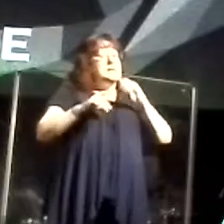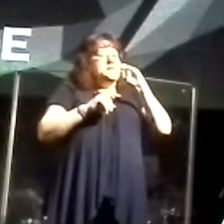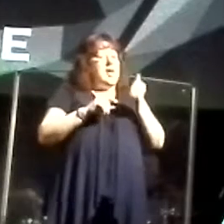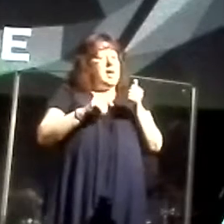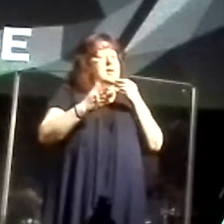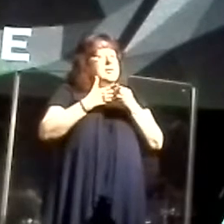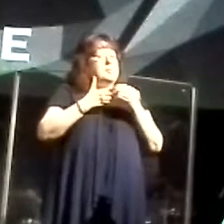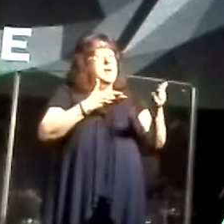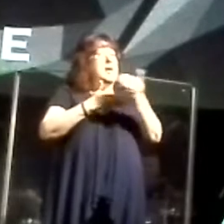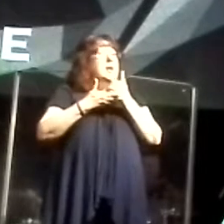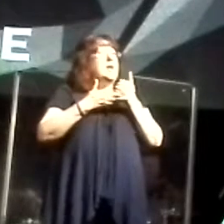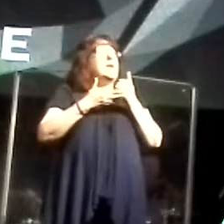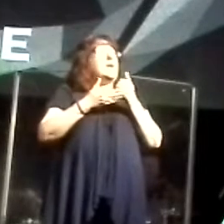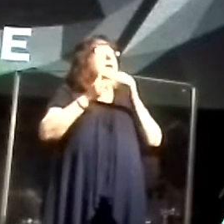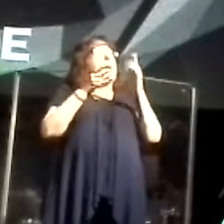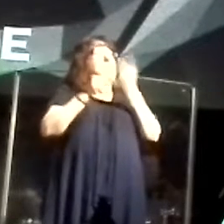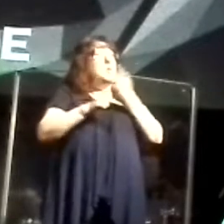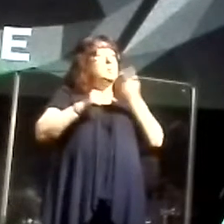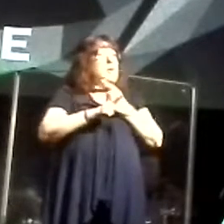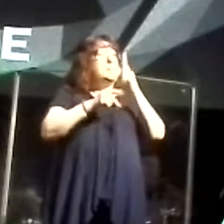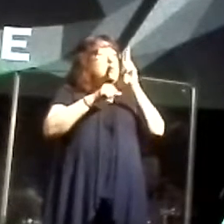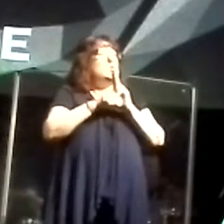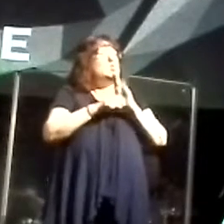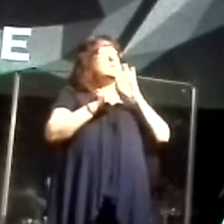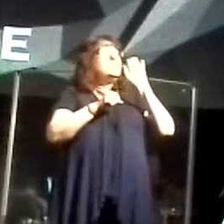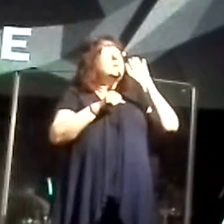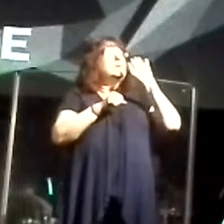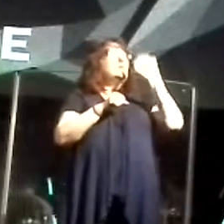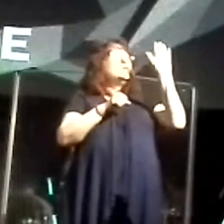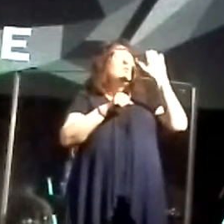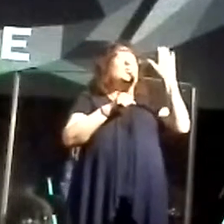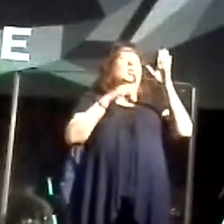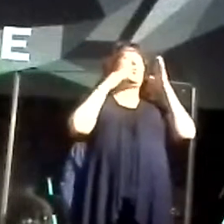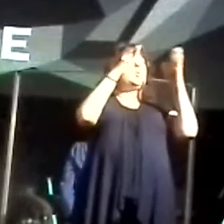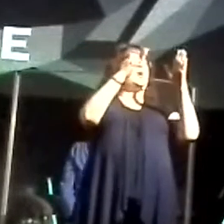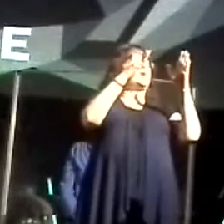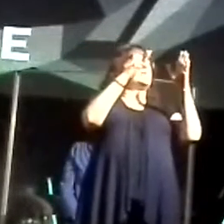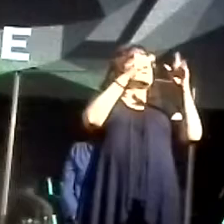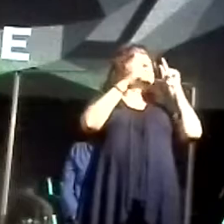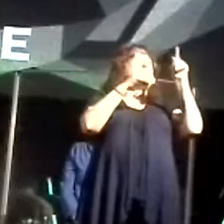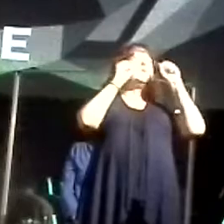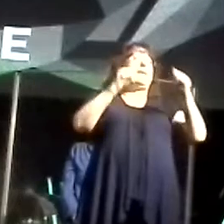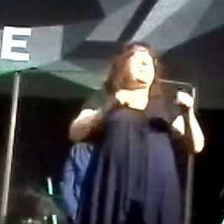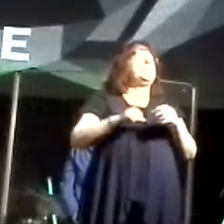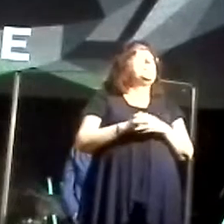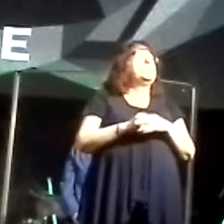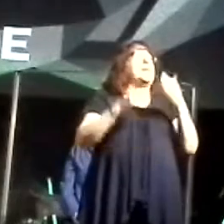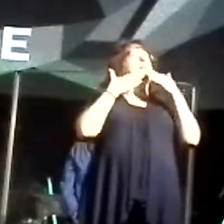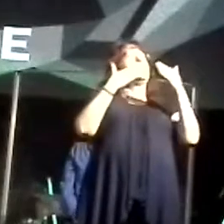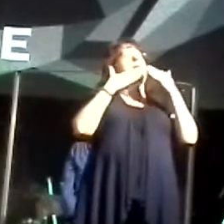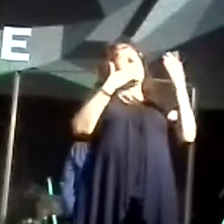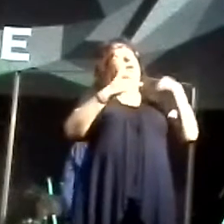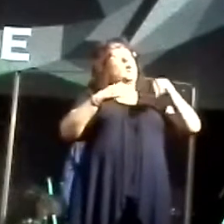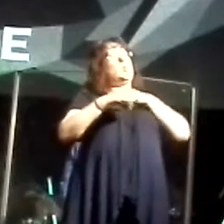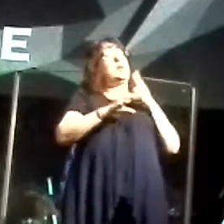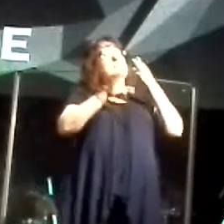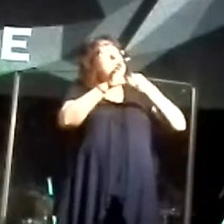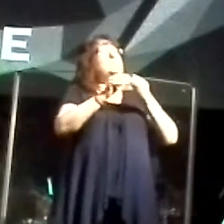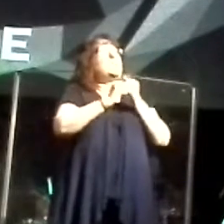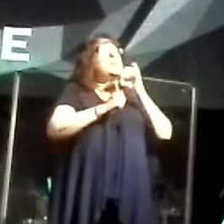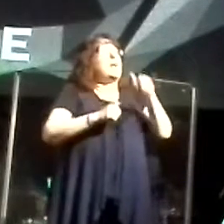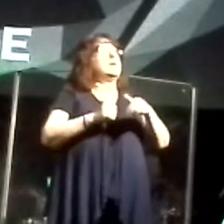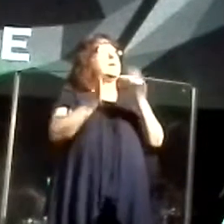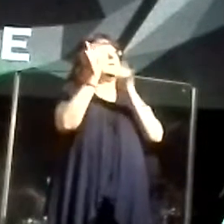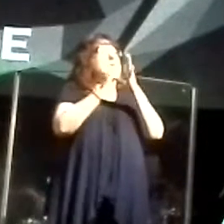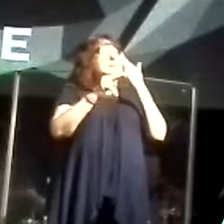tithes and offerings, and would you multiply them and use them in just incredible ways, in only ways that you can. Thank you that we get to participate in